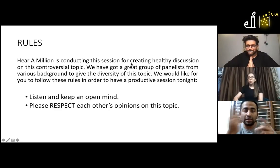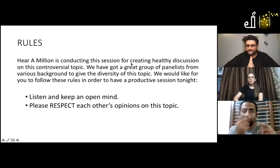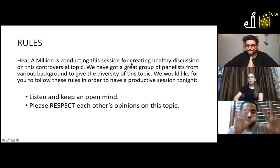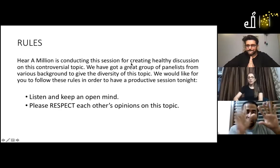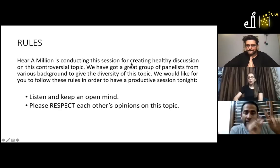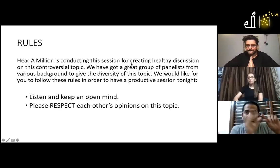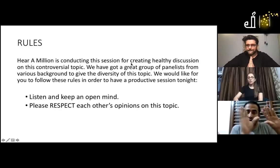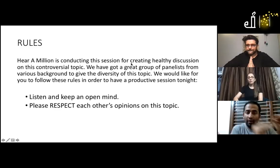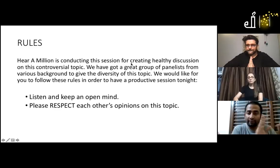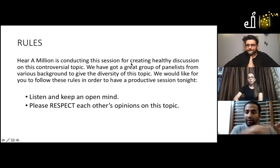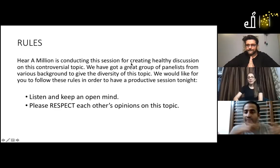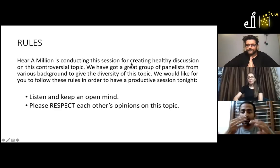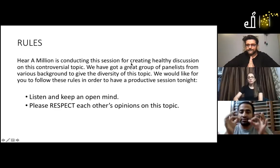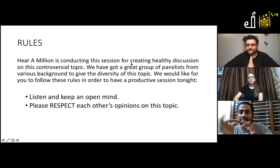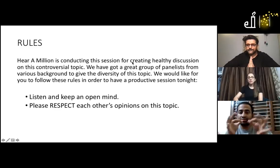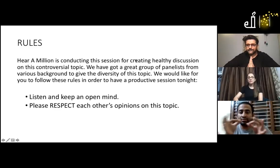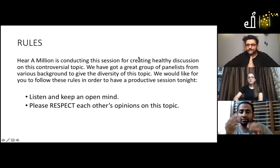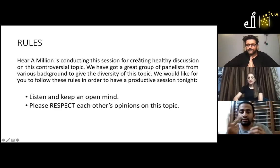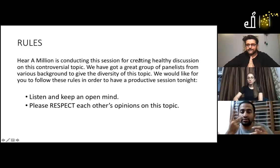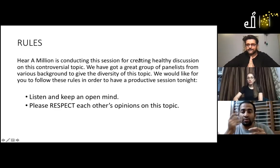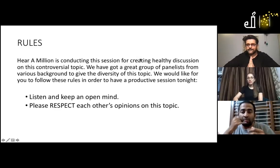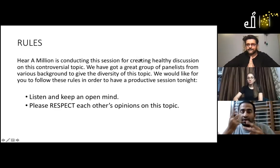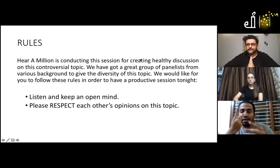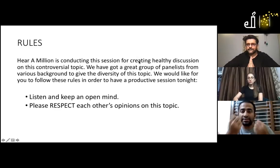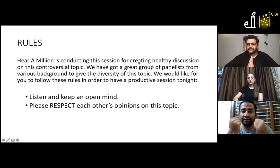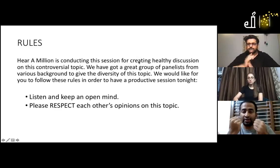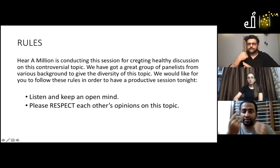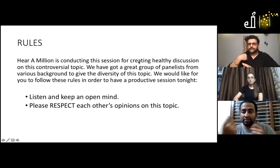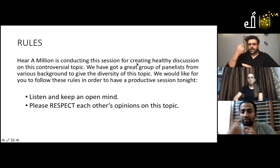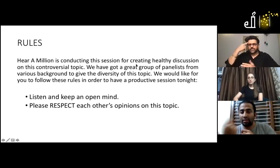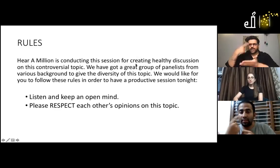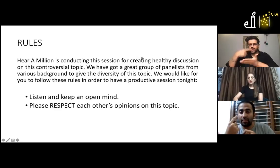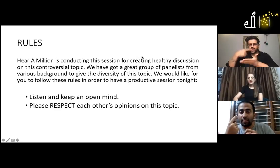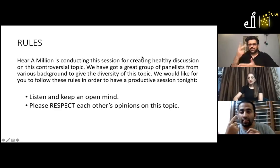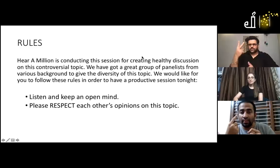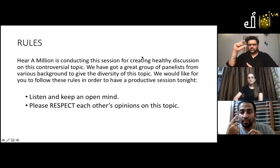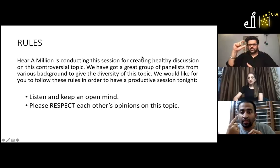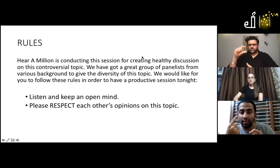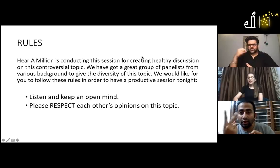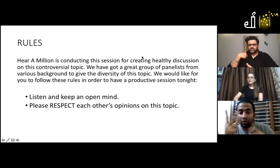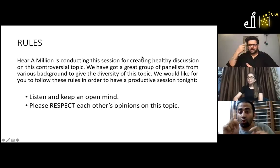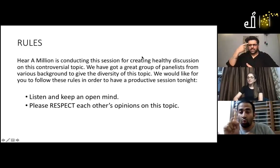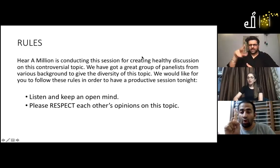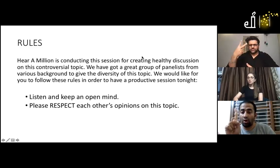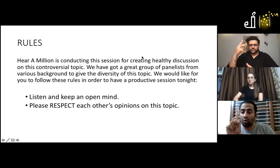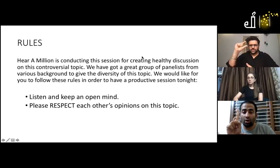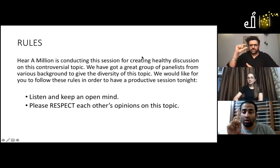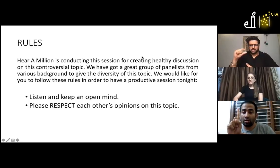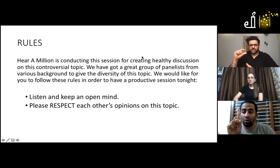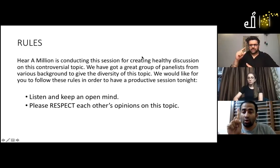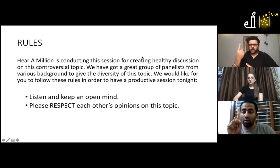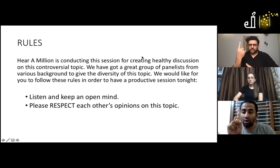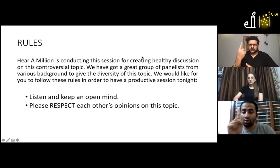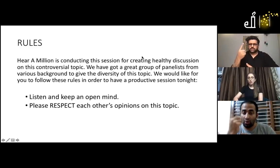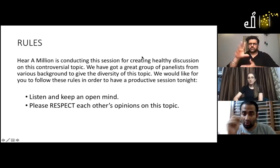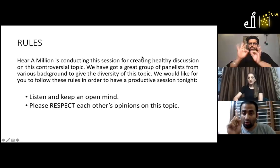I'm sorry, a lot of mobile users can't see, so you'll have to switch it off. It's difficult. I think it's allowed that people can have